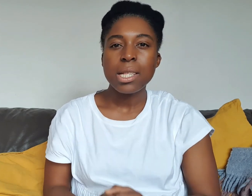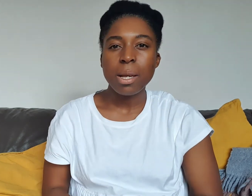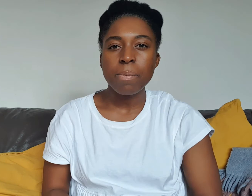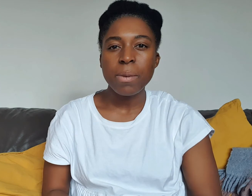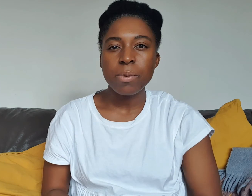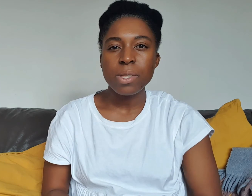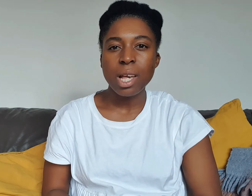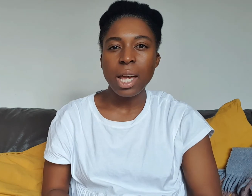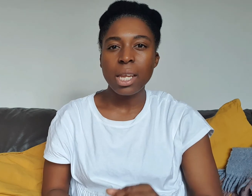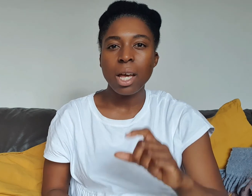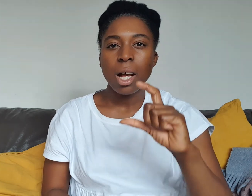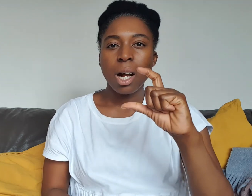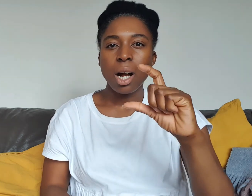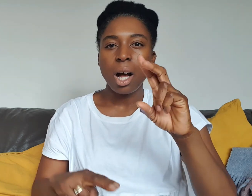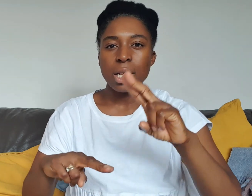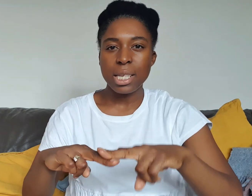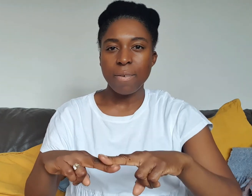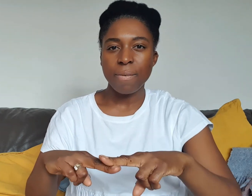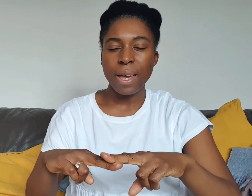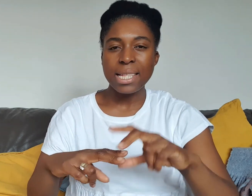some people sign Cardiff as